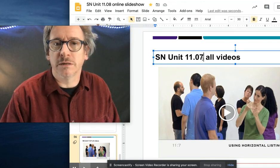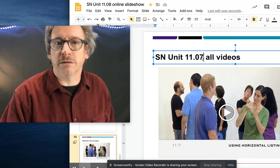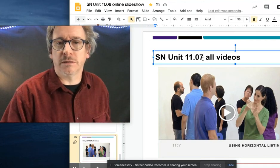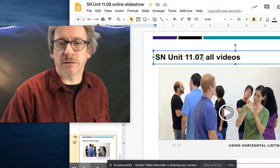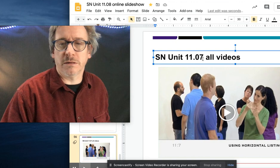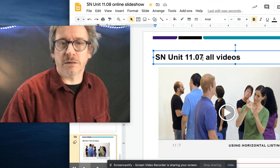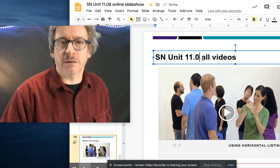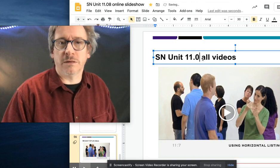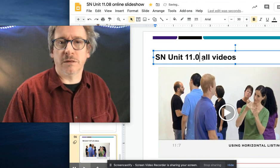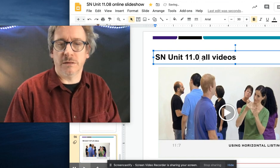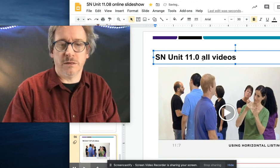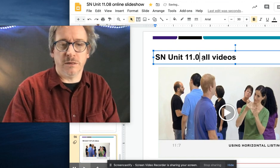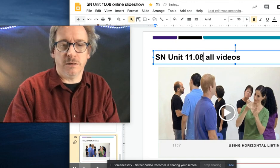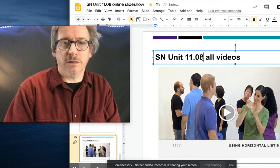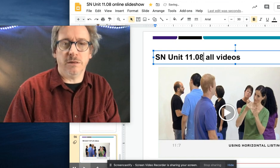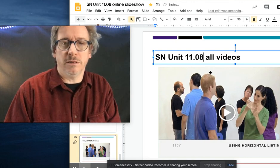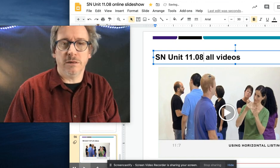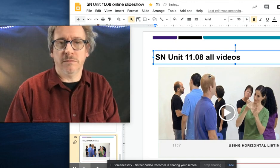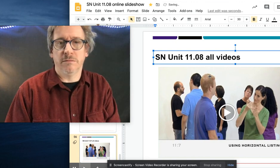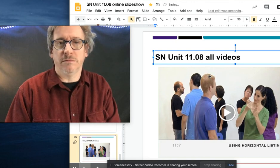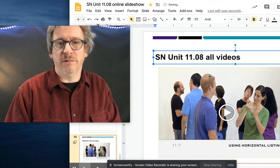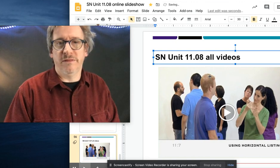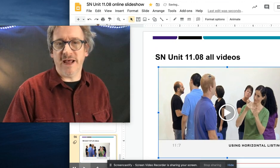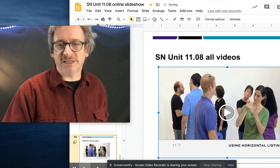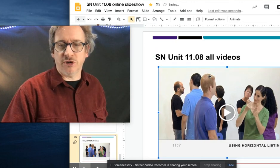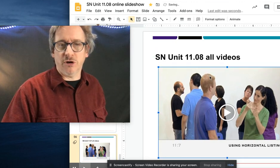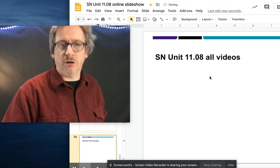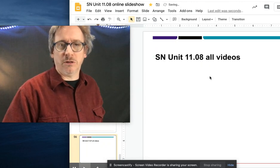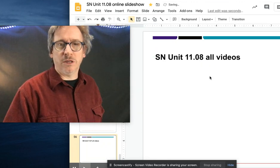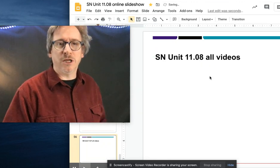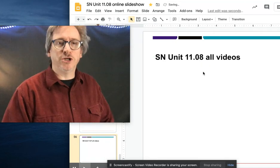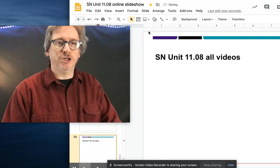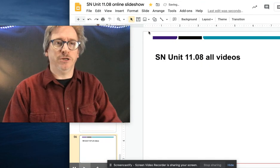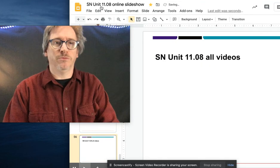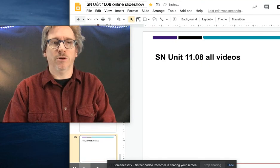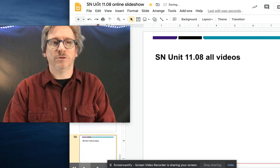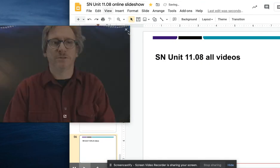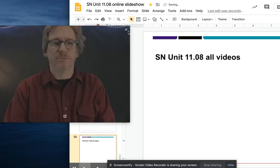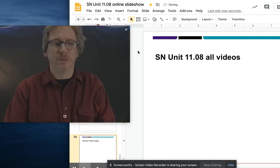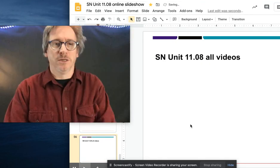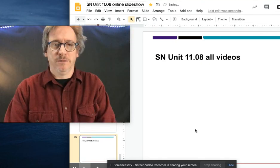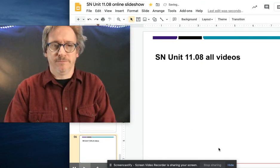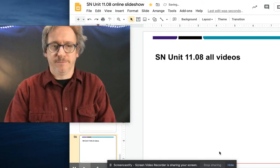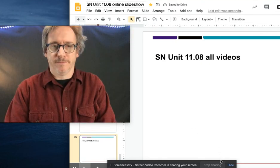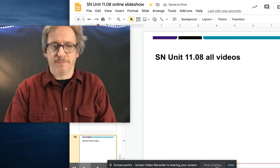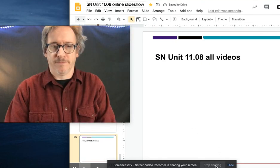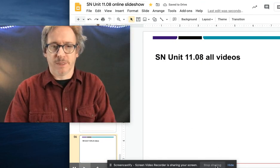that's all she wrote.